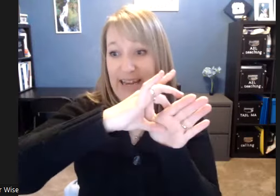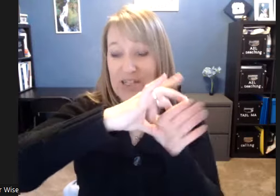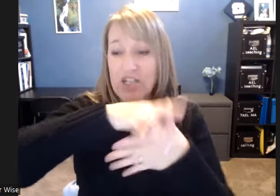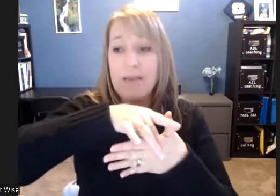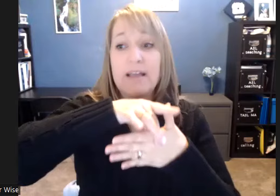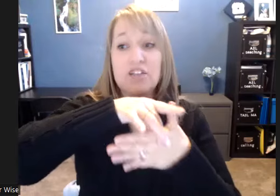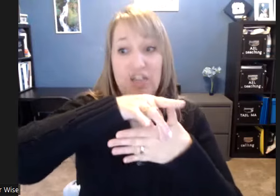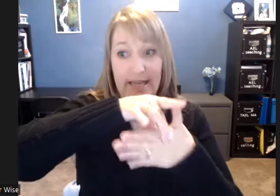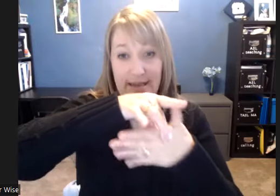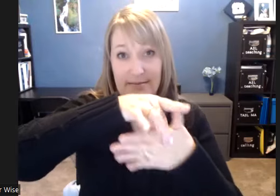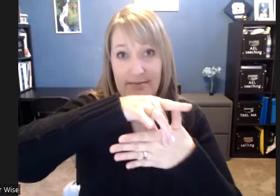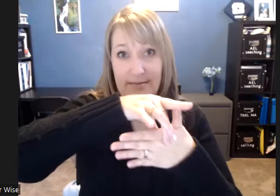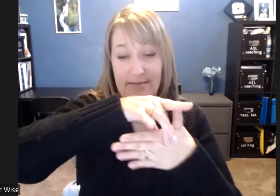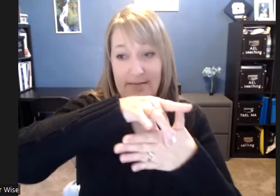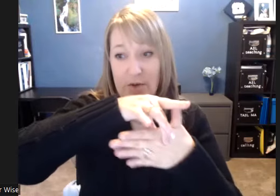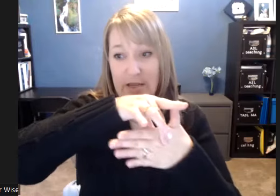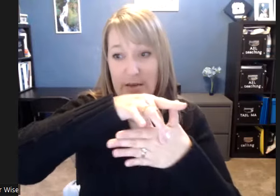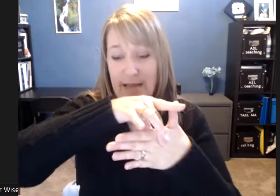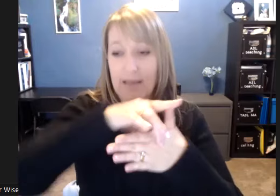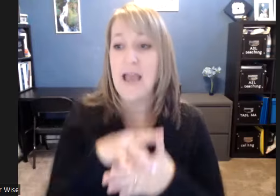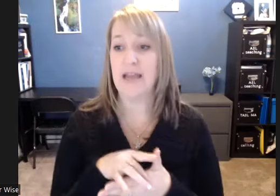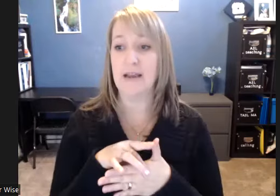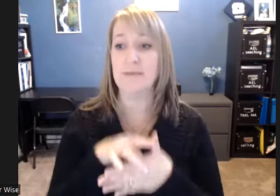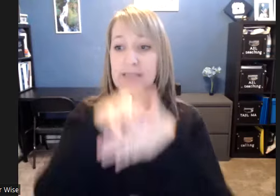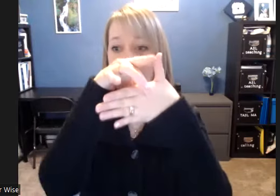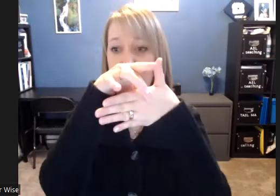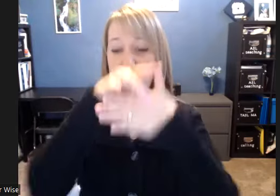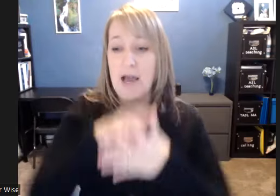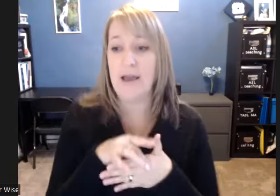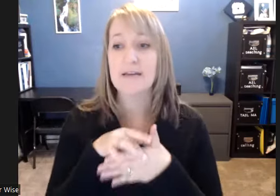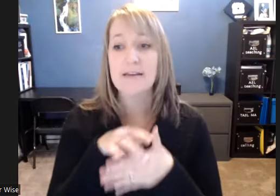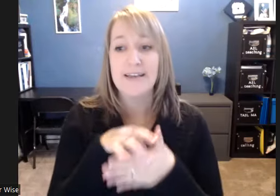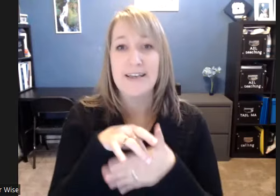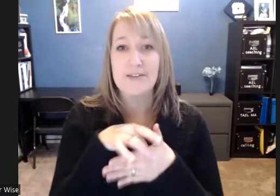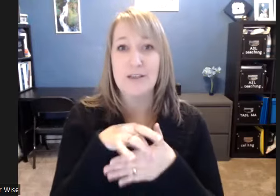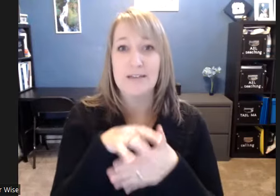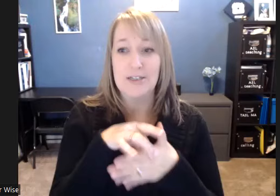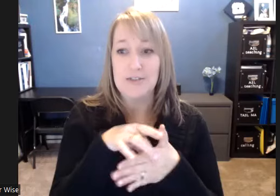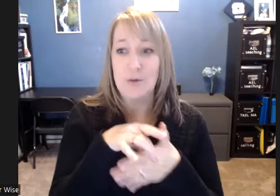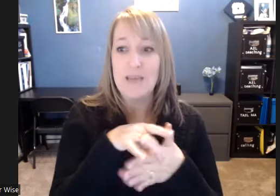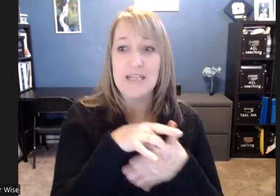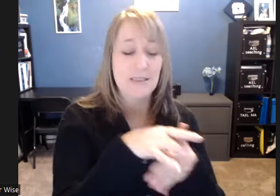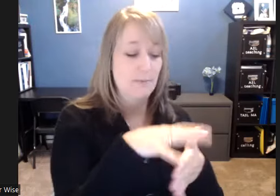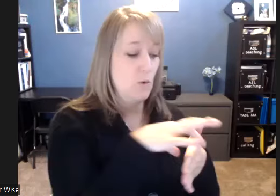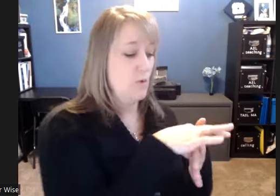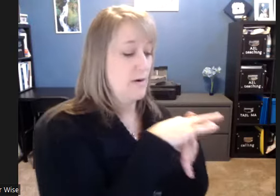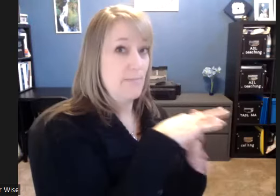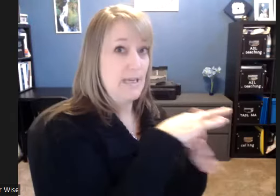hand shape and shake it. So either way. And again, I'm signing this too high. It's really down here. So meet or